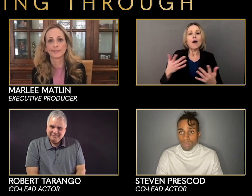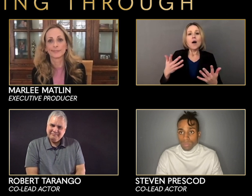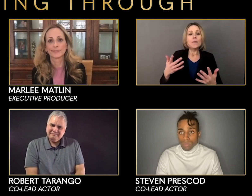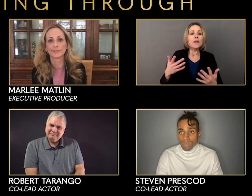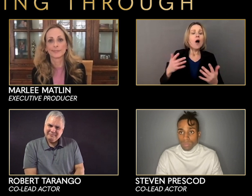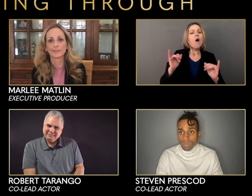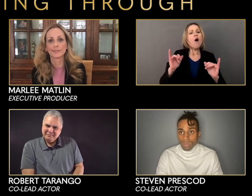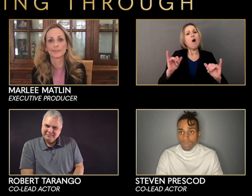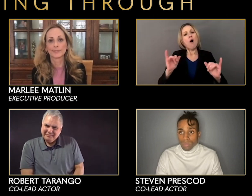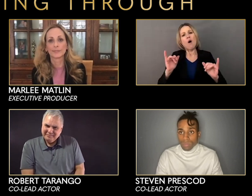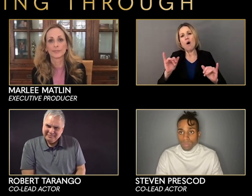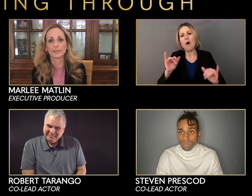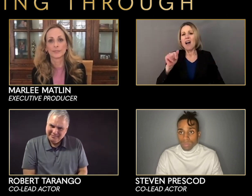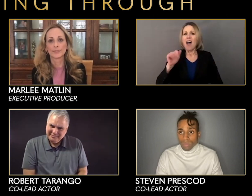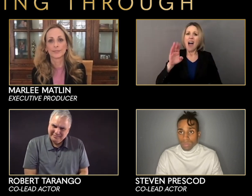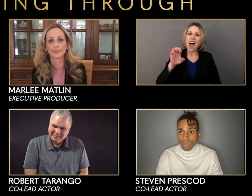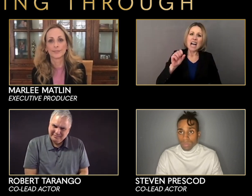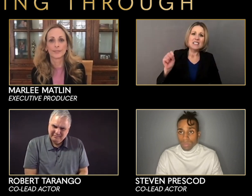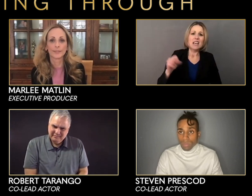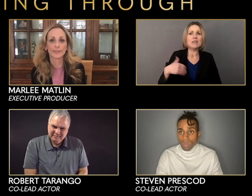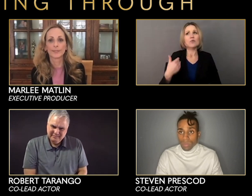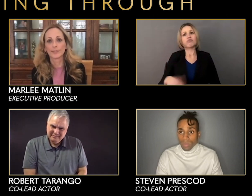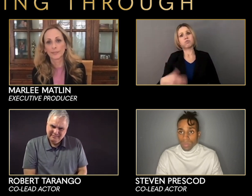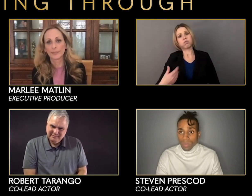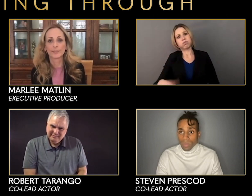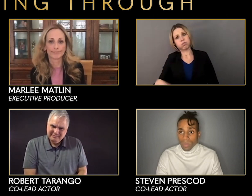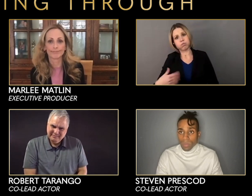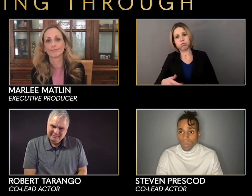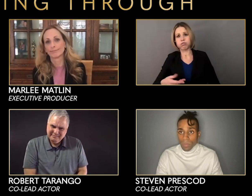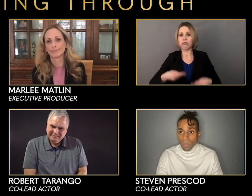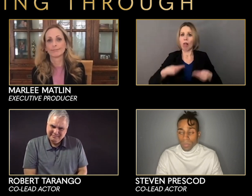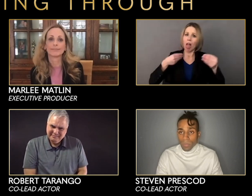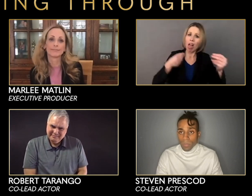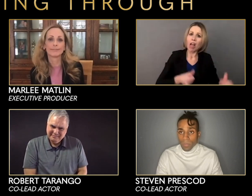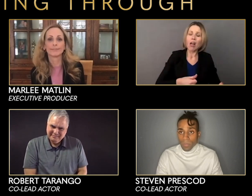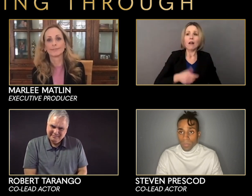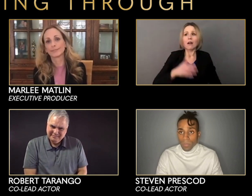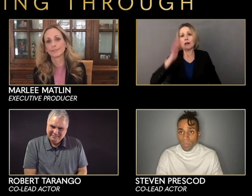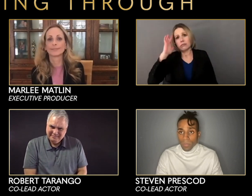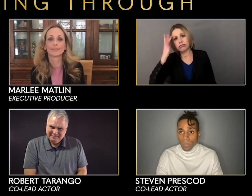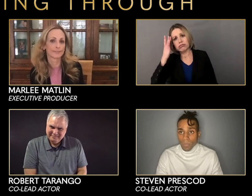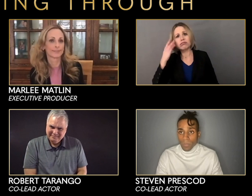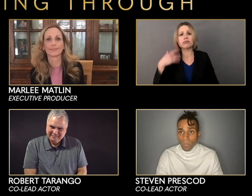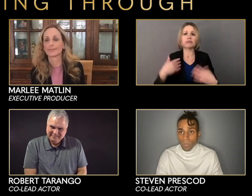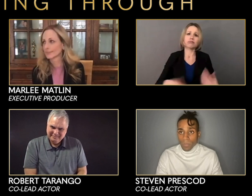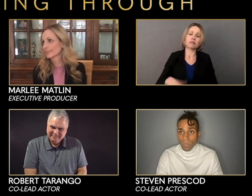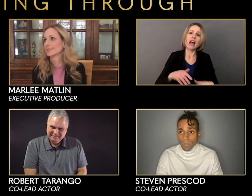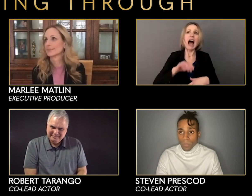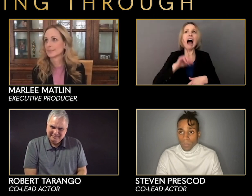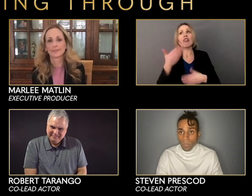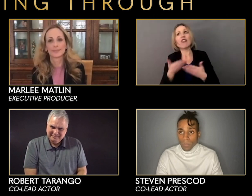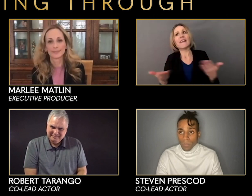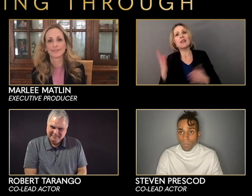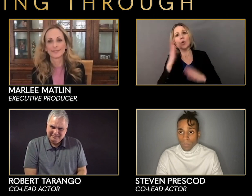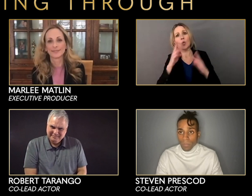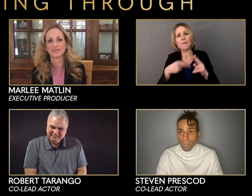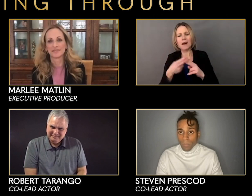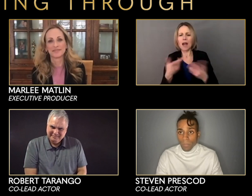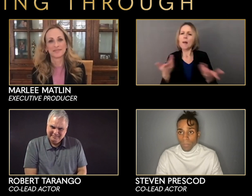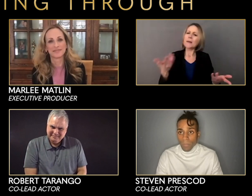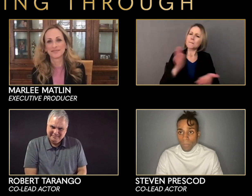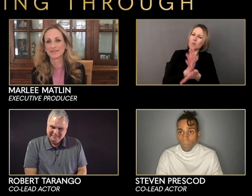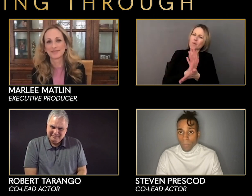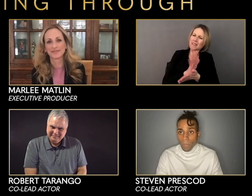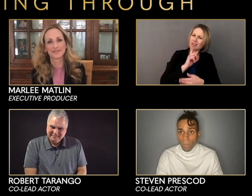whole nother thing we have to worry about. It's like costly, it's so much trouble. I mean, movies are challenging and cost money. That's just a